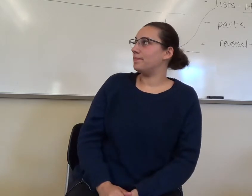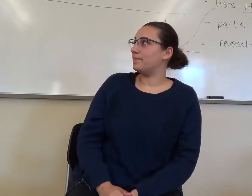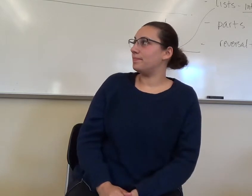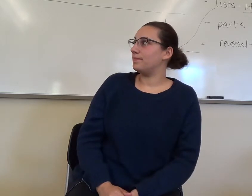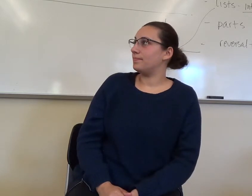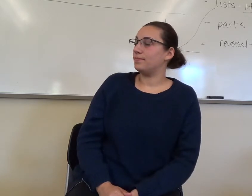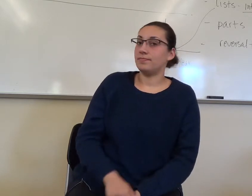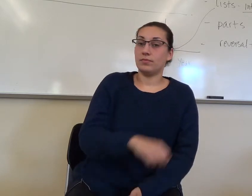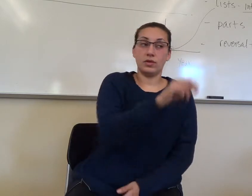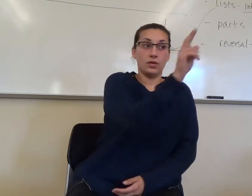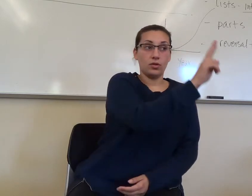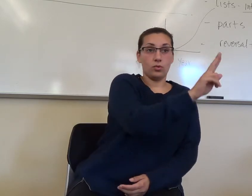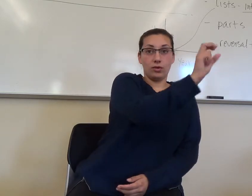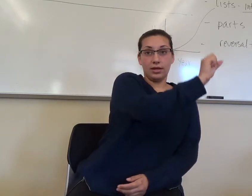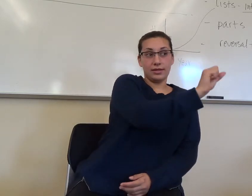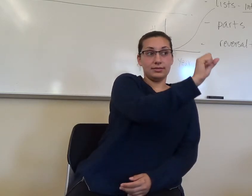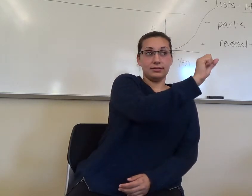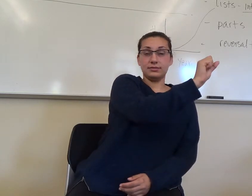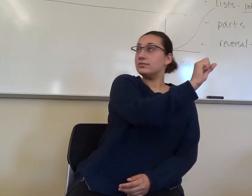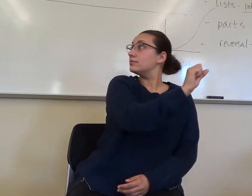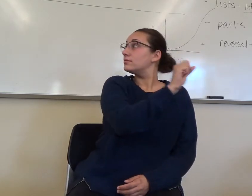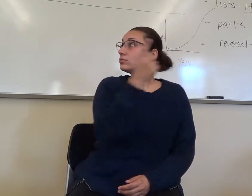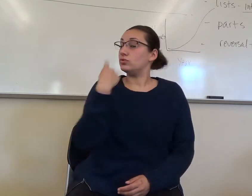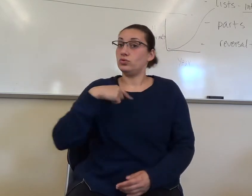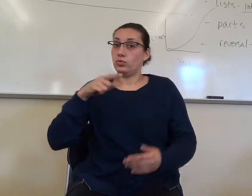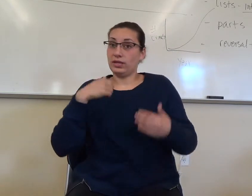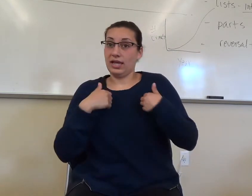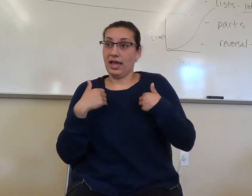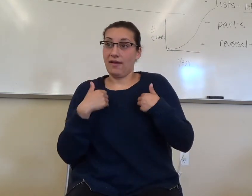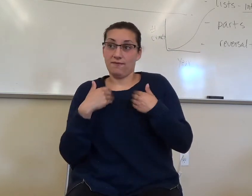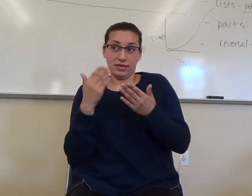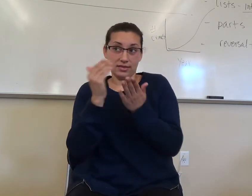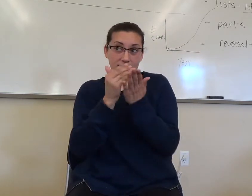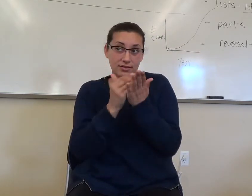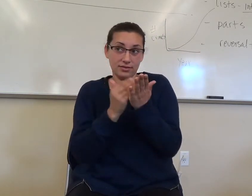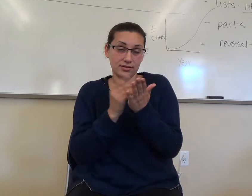have this kind of a list?